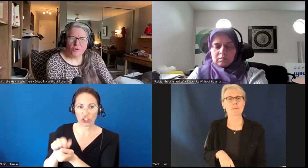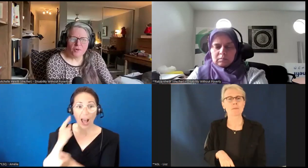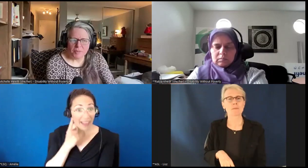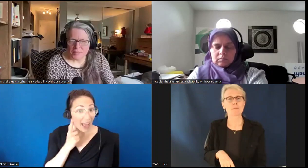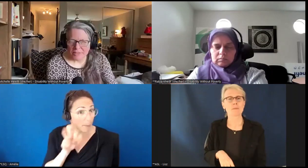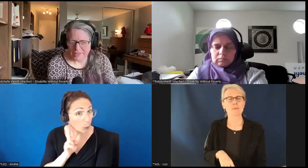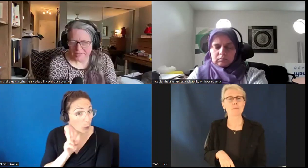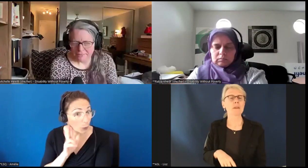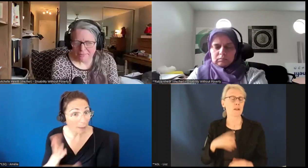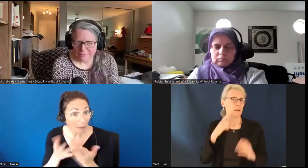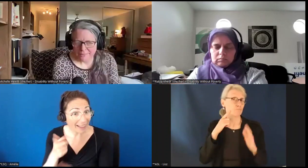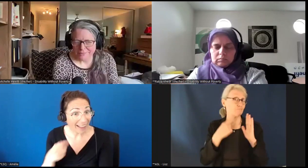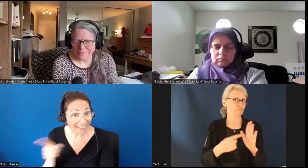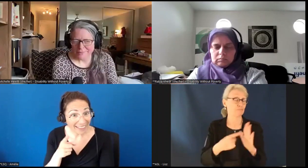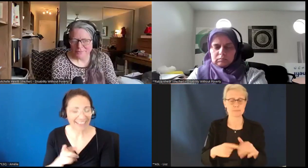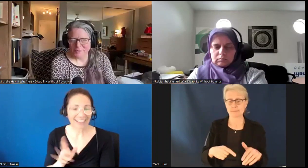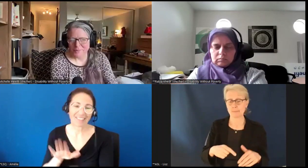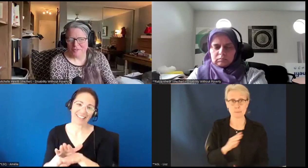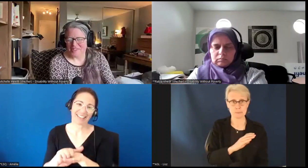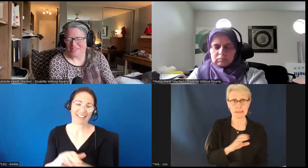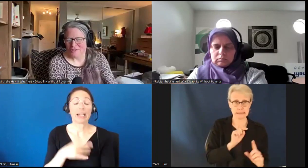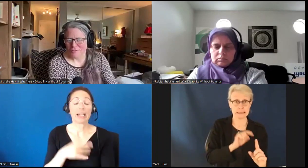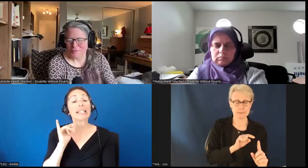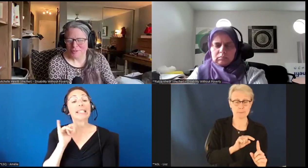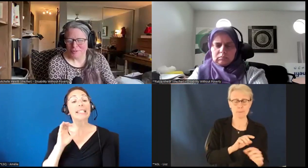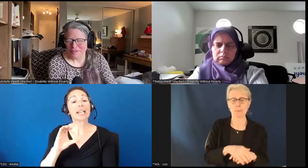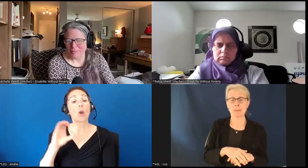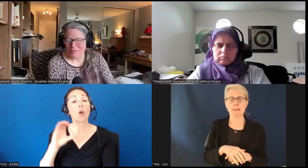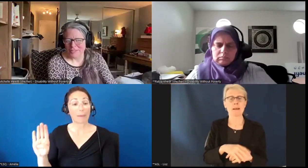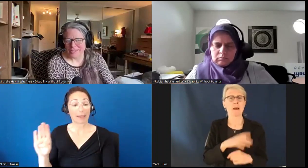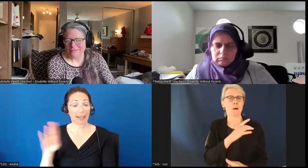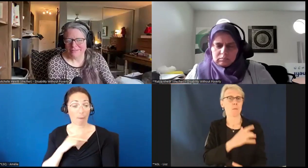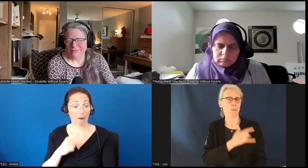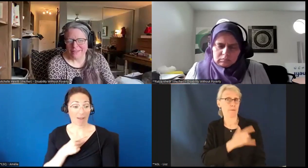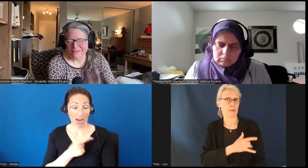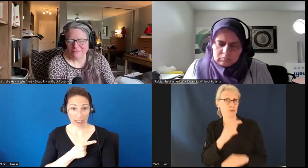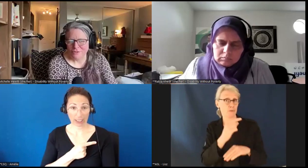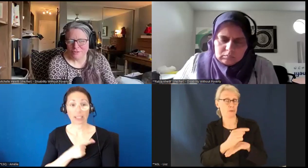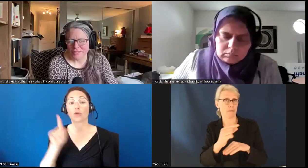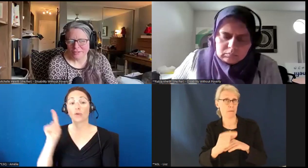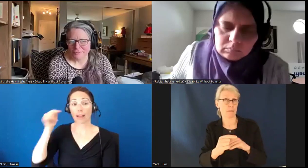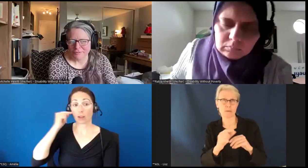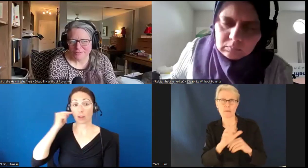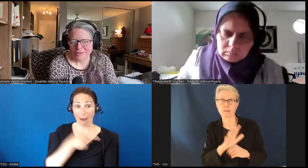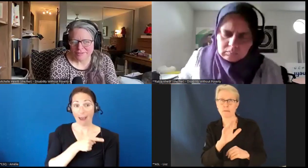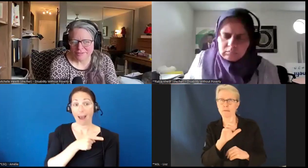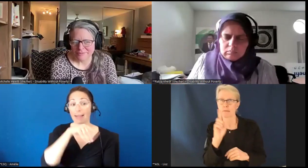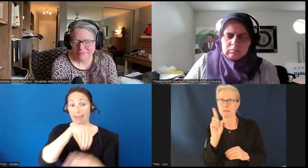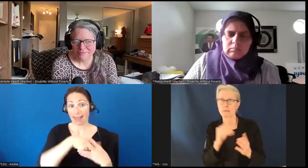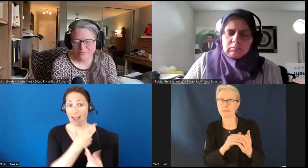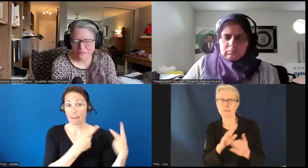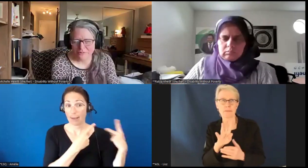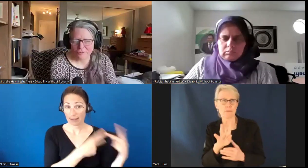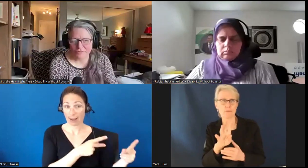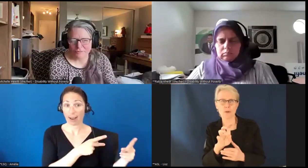If you're in BC, the provincial government already puts in like $1,400